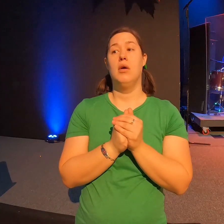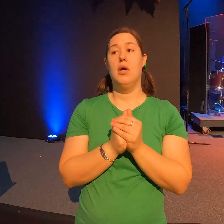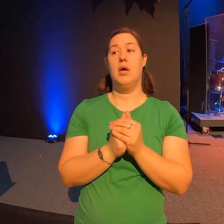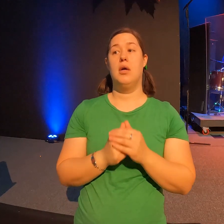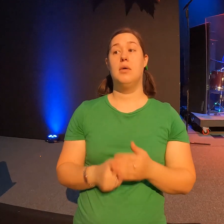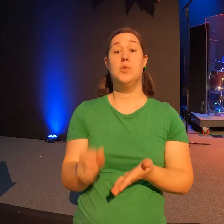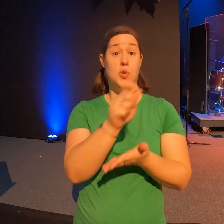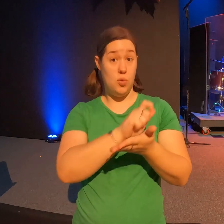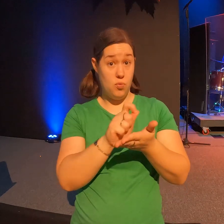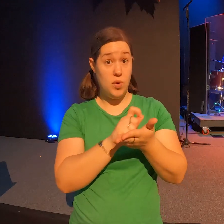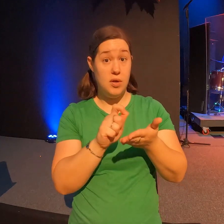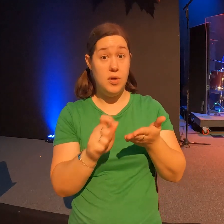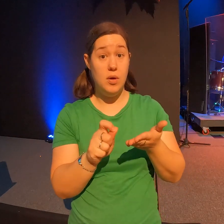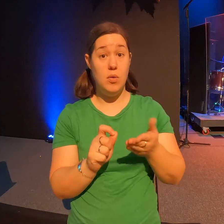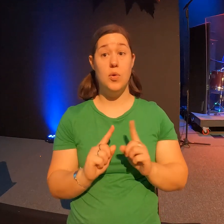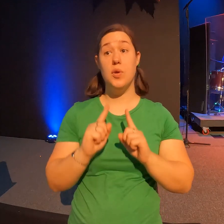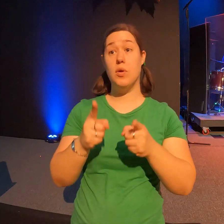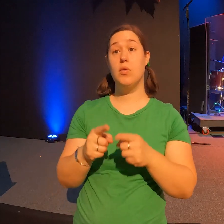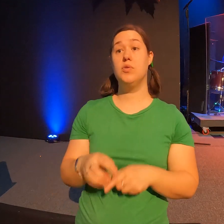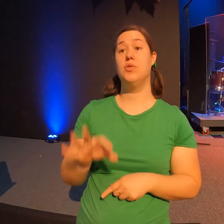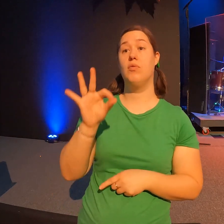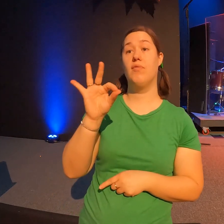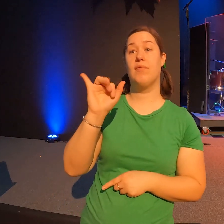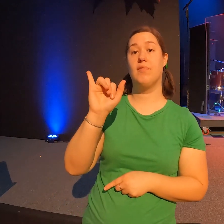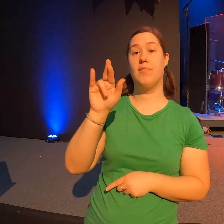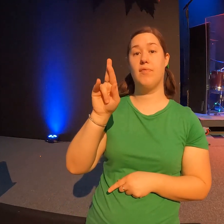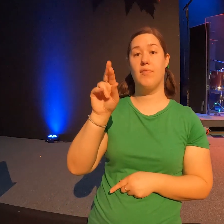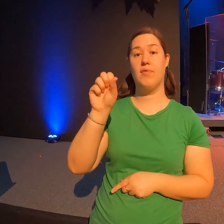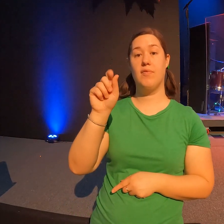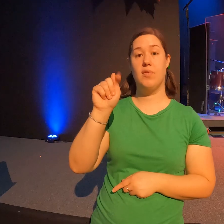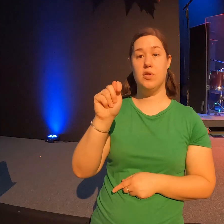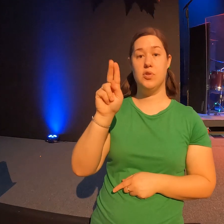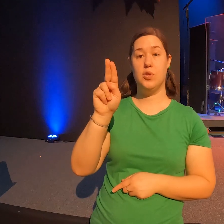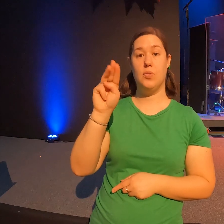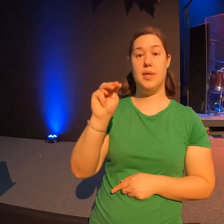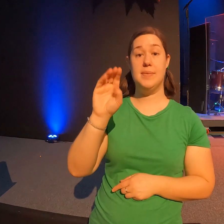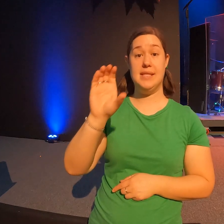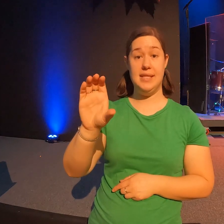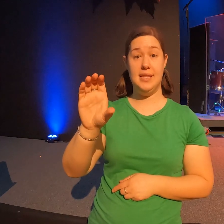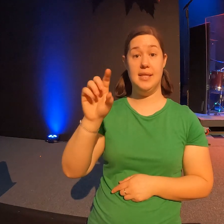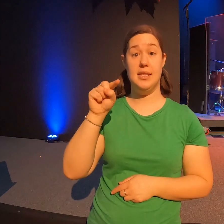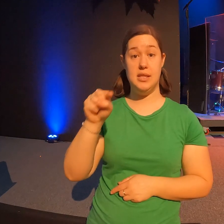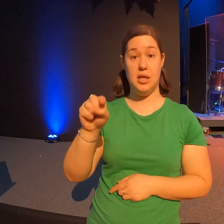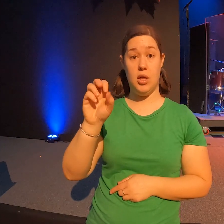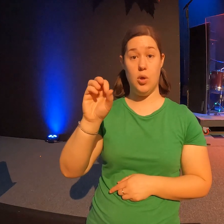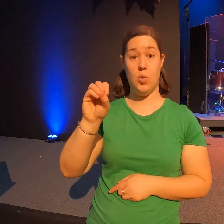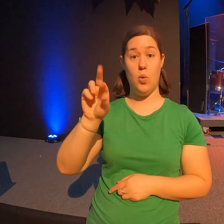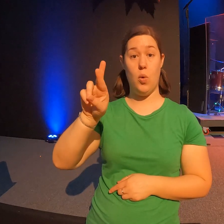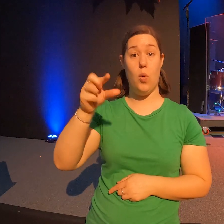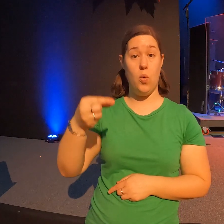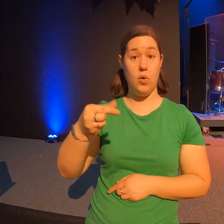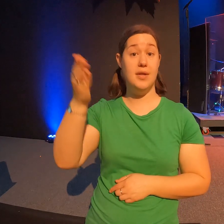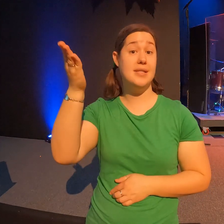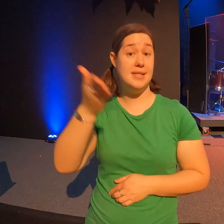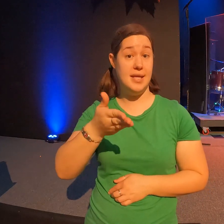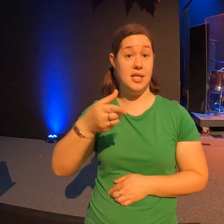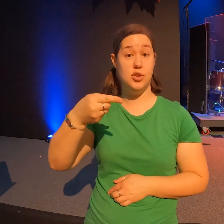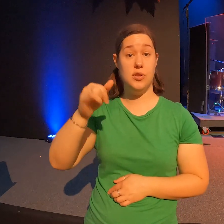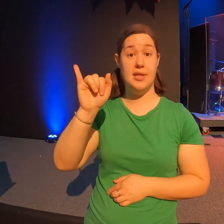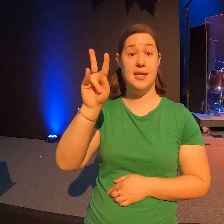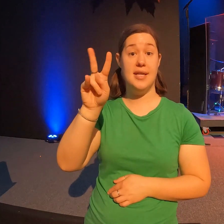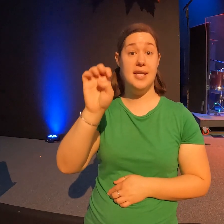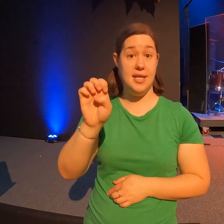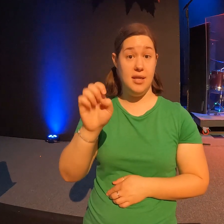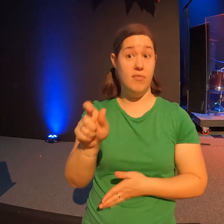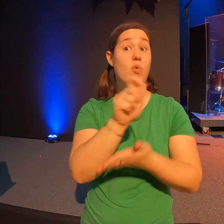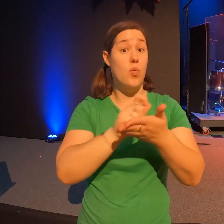firstumc.org/give. We will make sure that that goes to the Florida disaster response. Again, if you wish to give an offering when you come forward for communion, however it